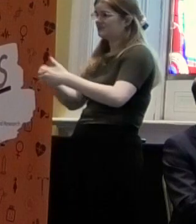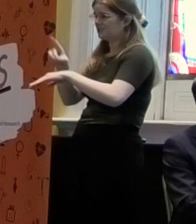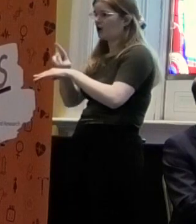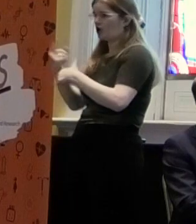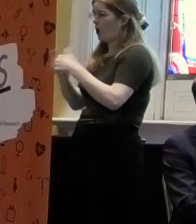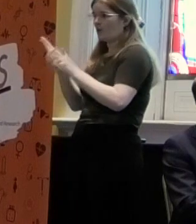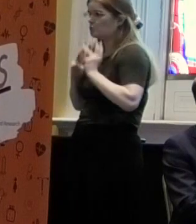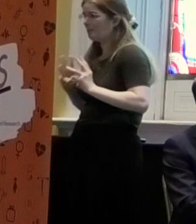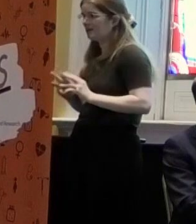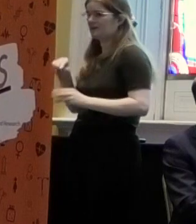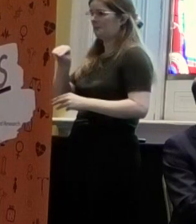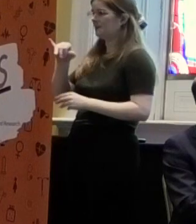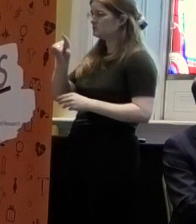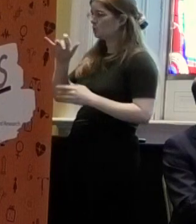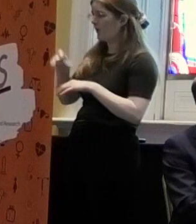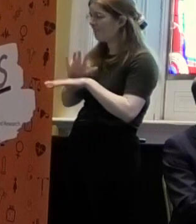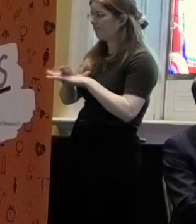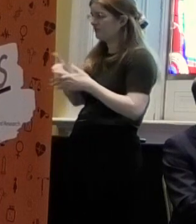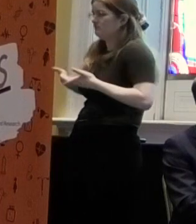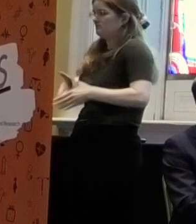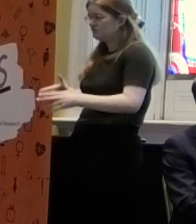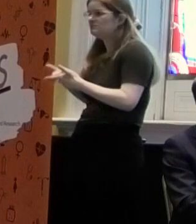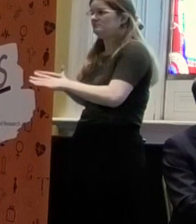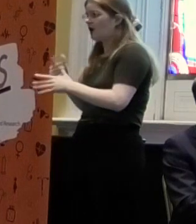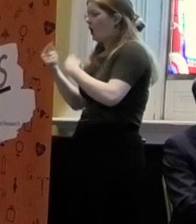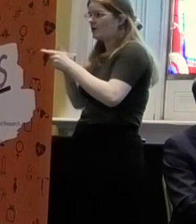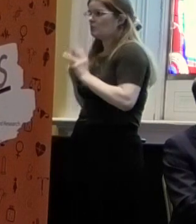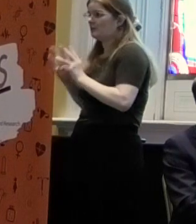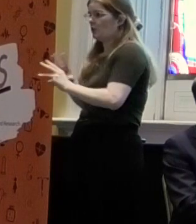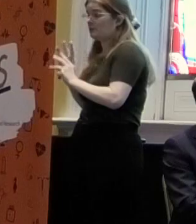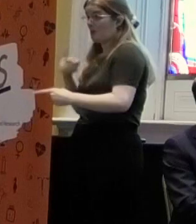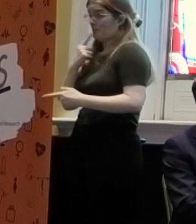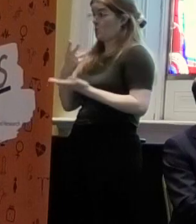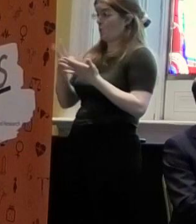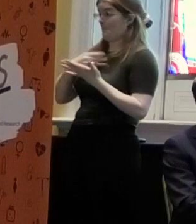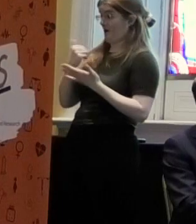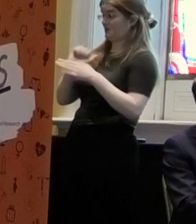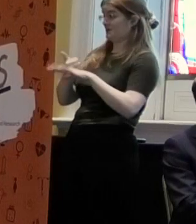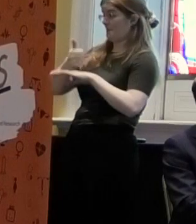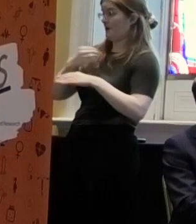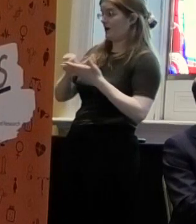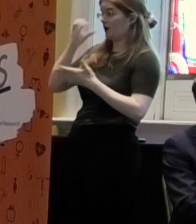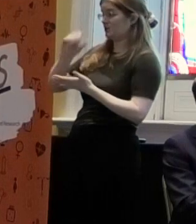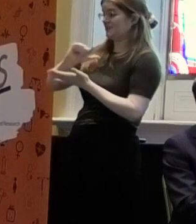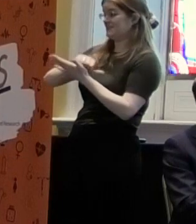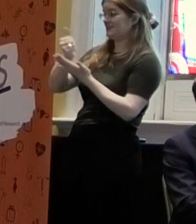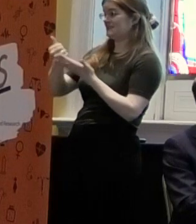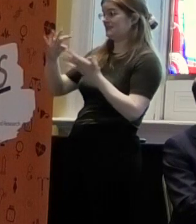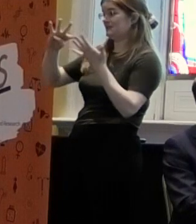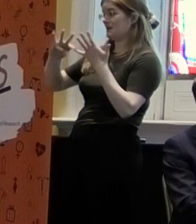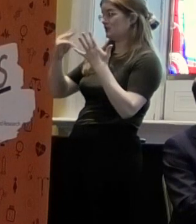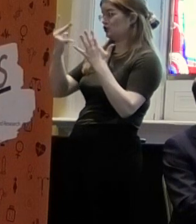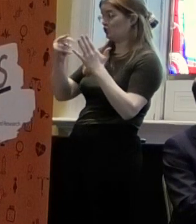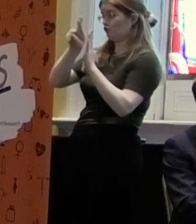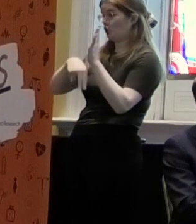or a midwife in most areas, and that would be where women would be getting their care. So when my college was founded, our 1692 charter, which is our founding document,